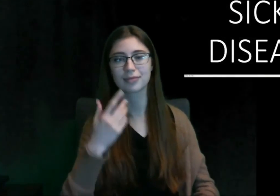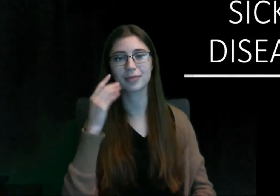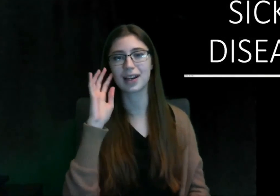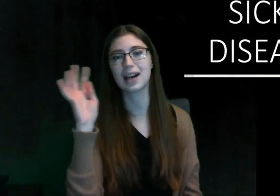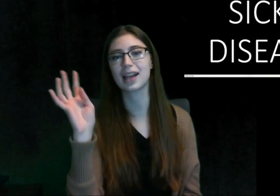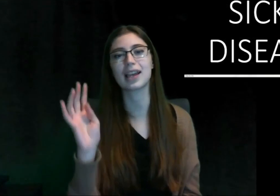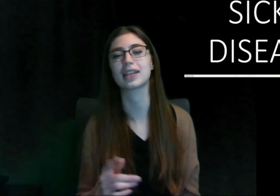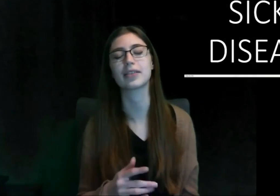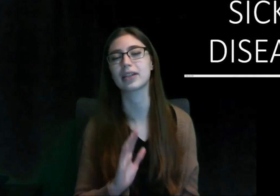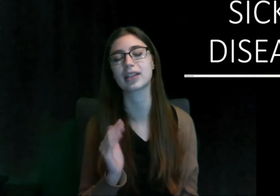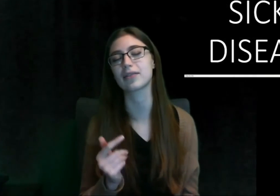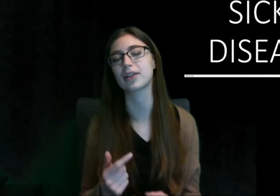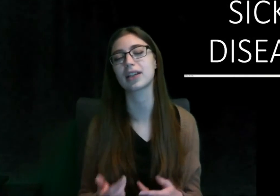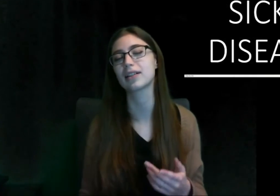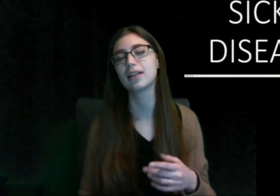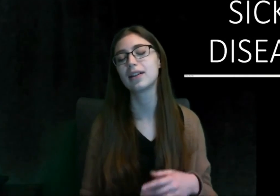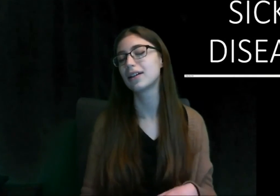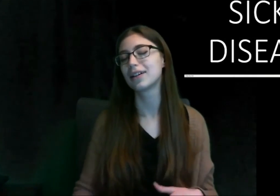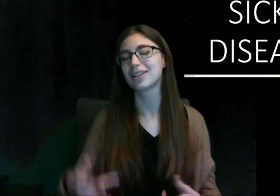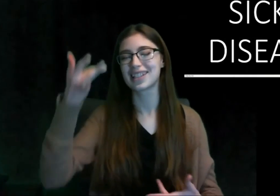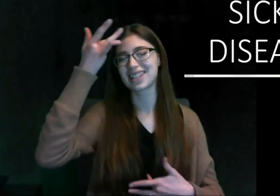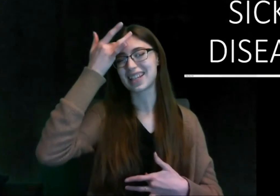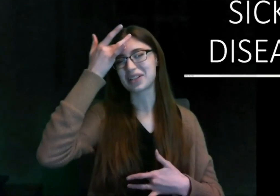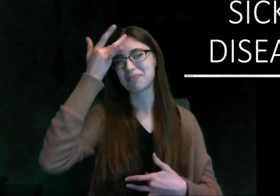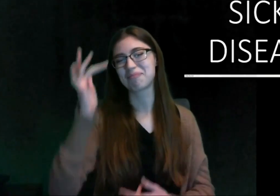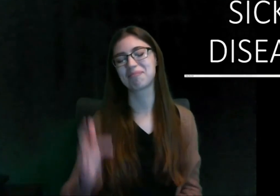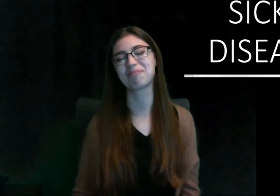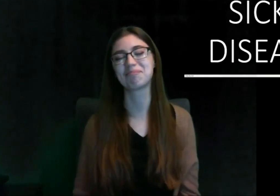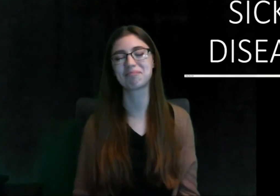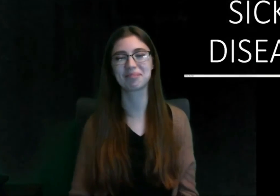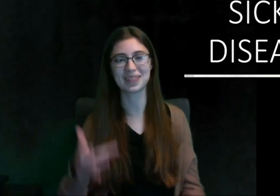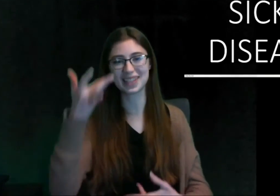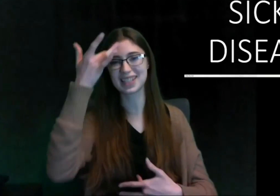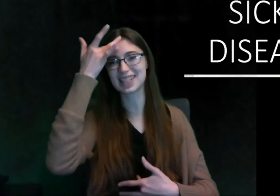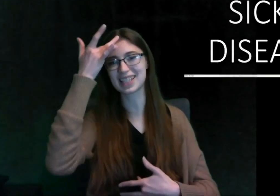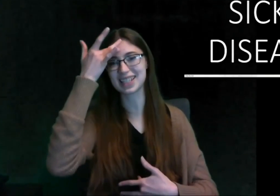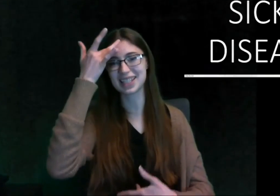I can't think of anything funny. Sick, disease.